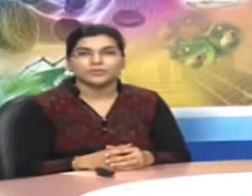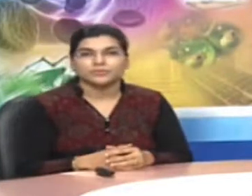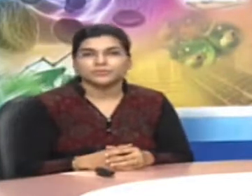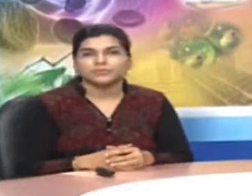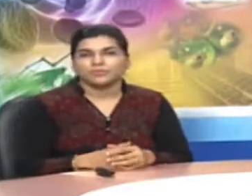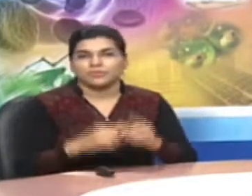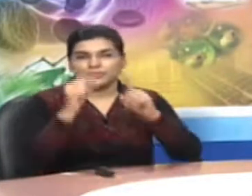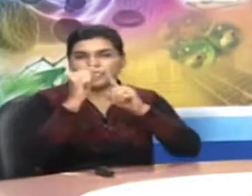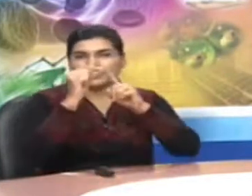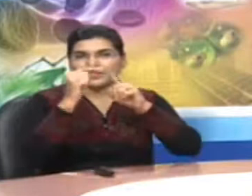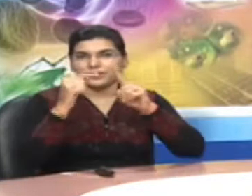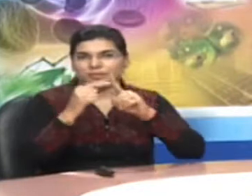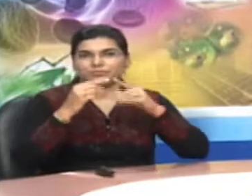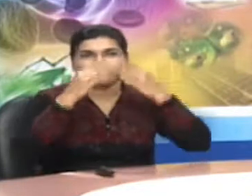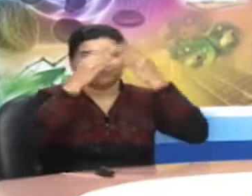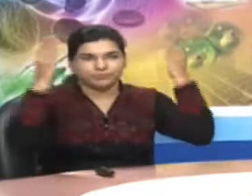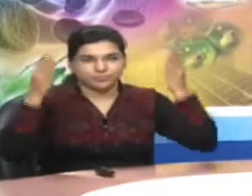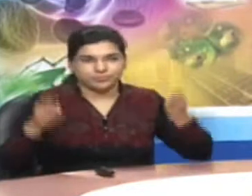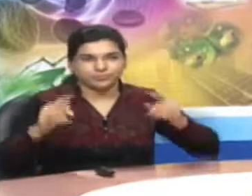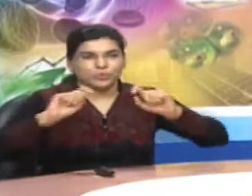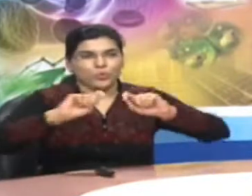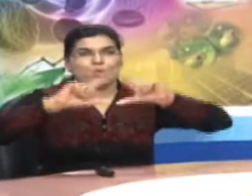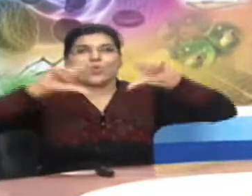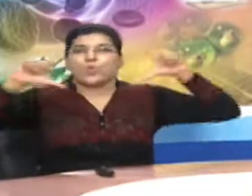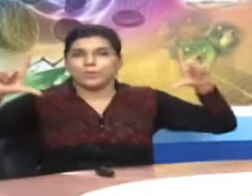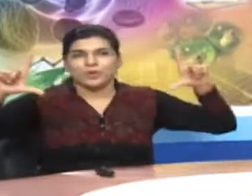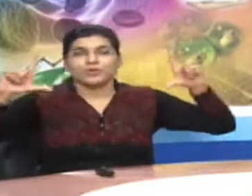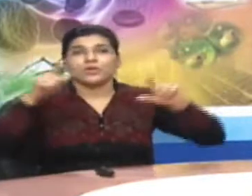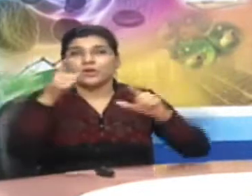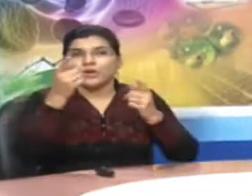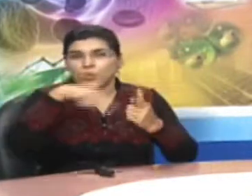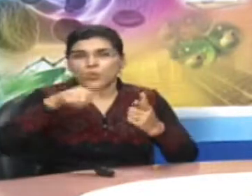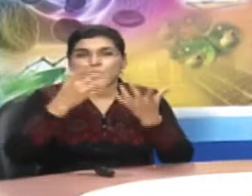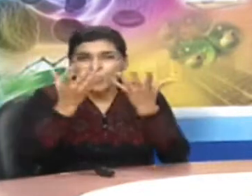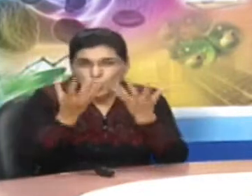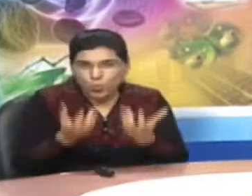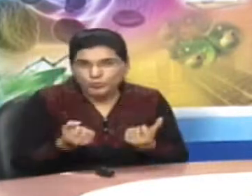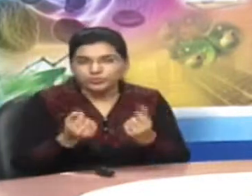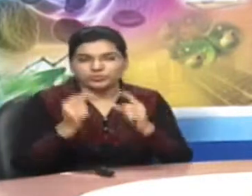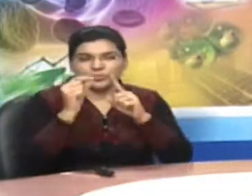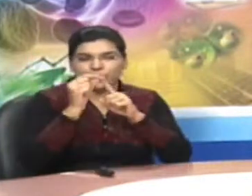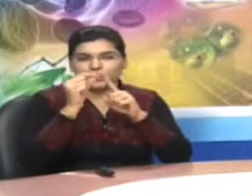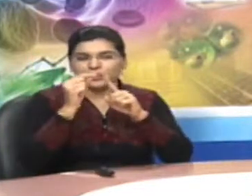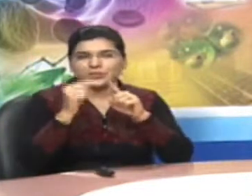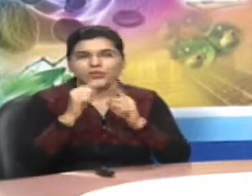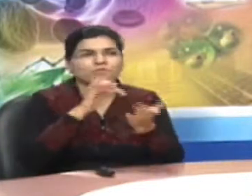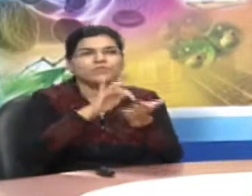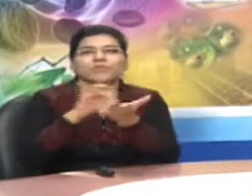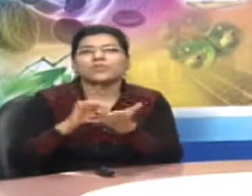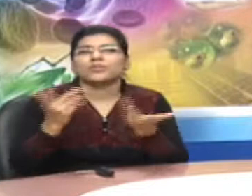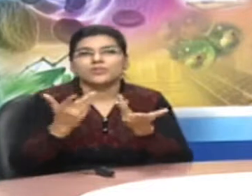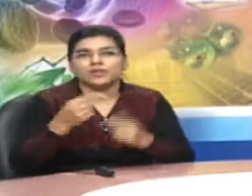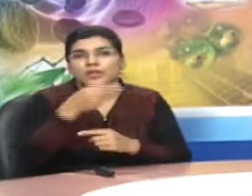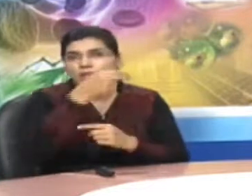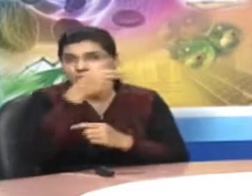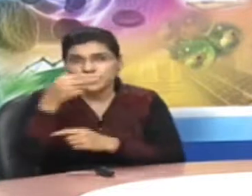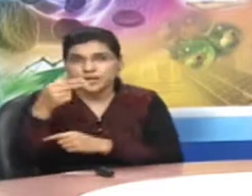As you see in the slide, Microsoft Office PowerPoint. Where is